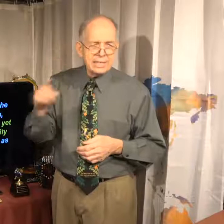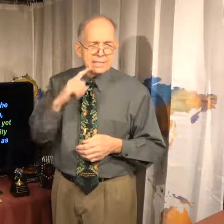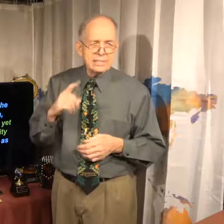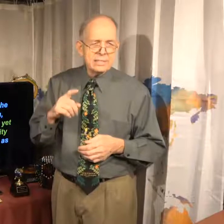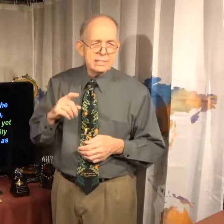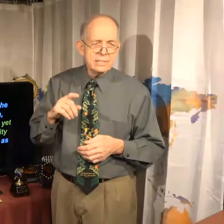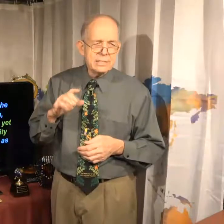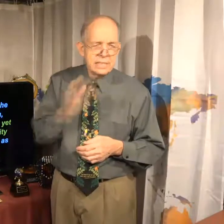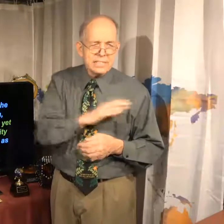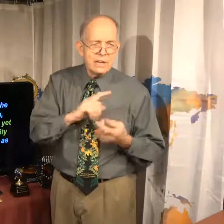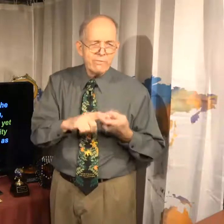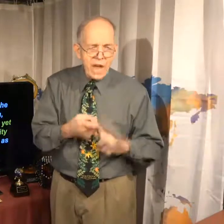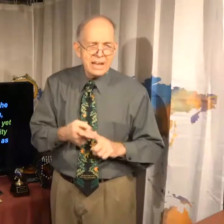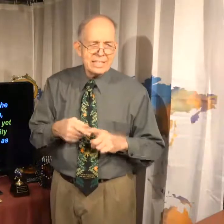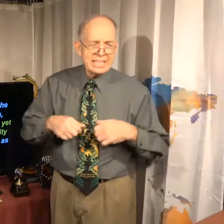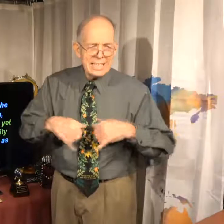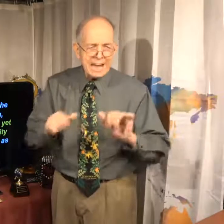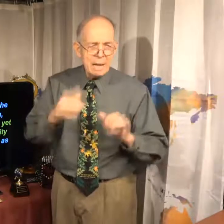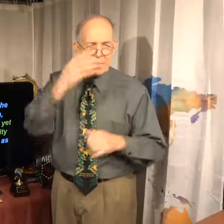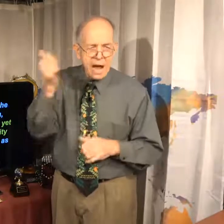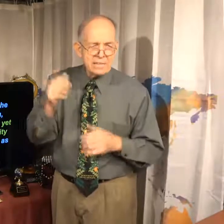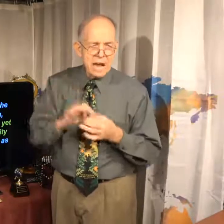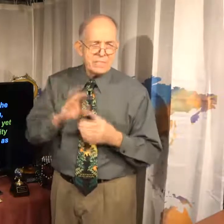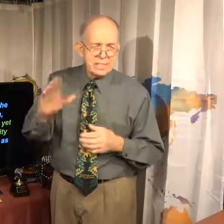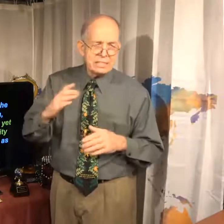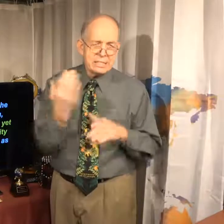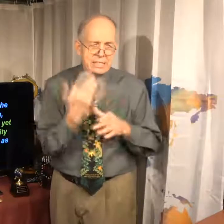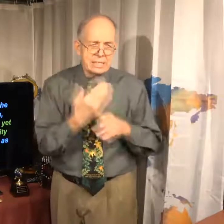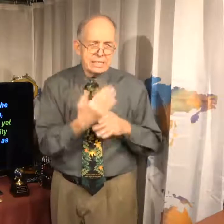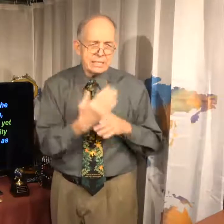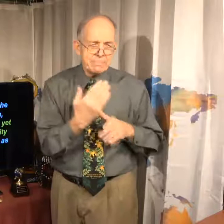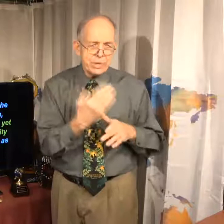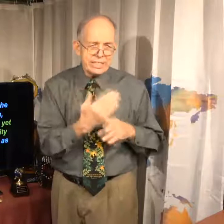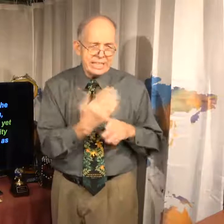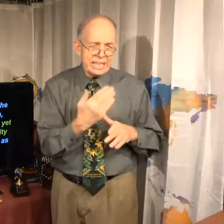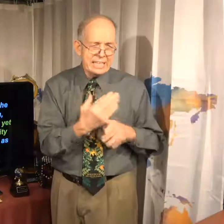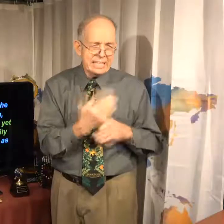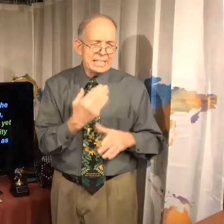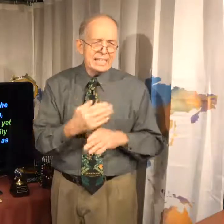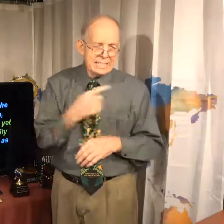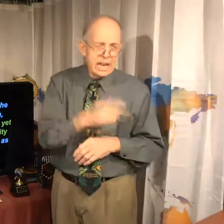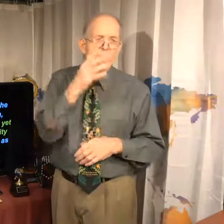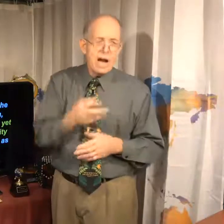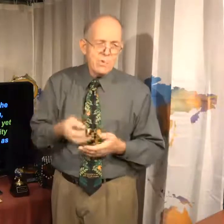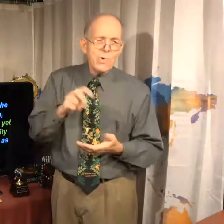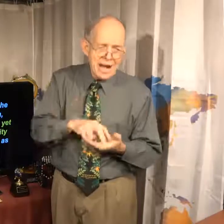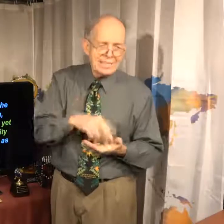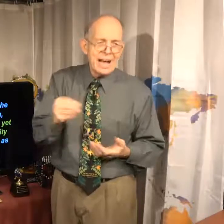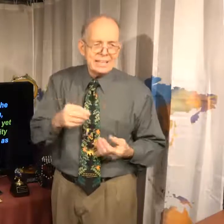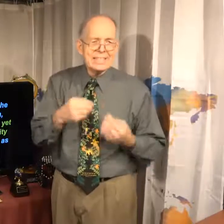is his friend, yet because of his integrity, he will arise and